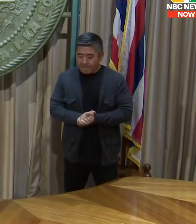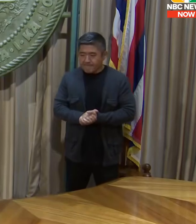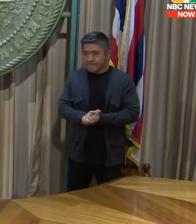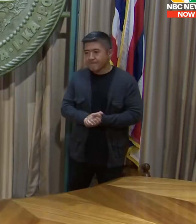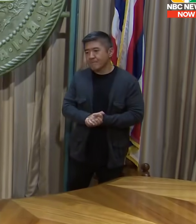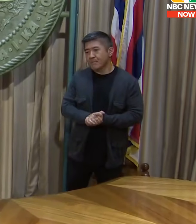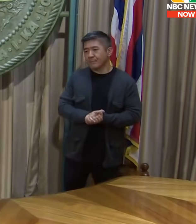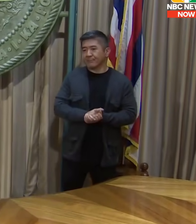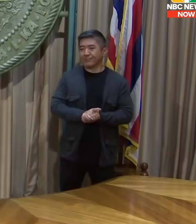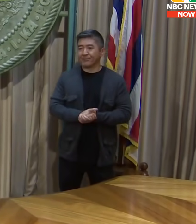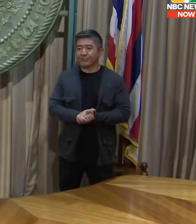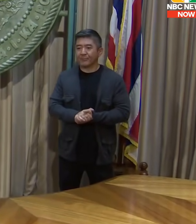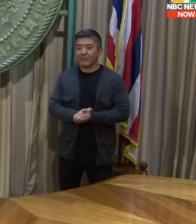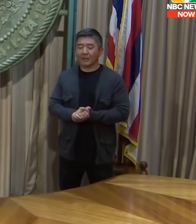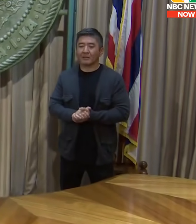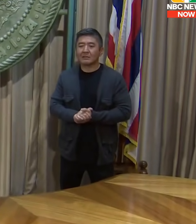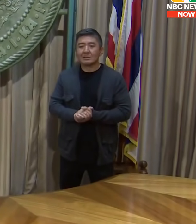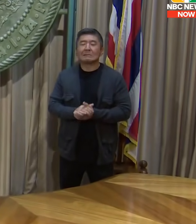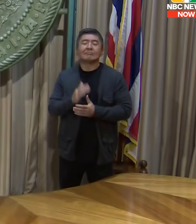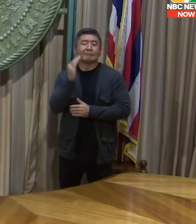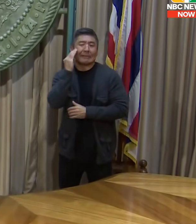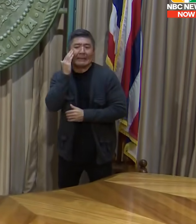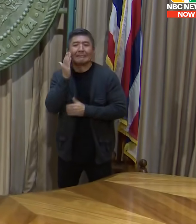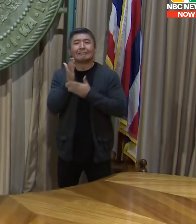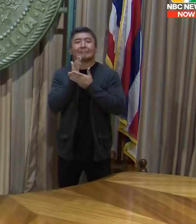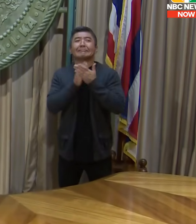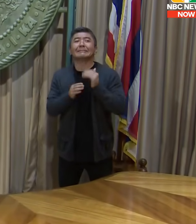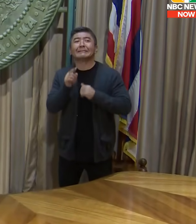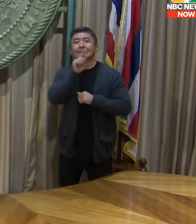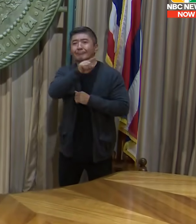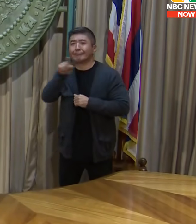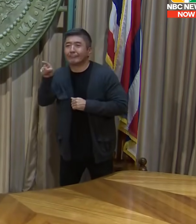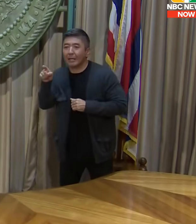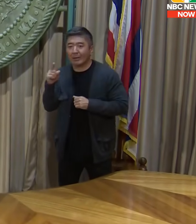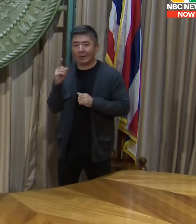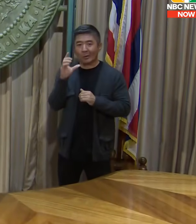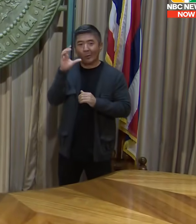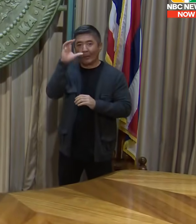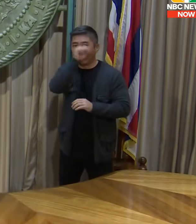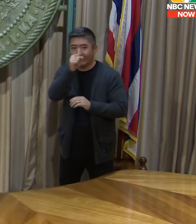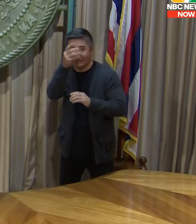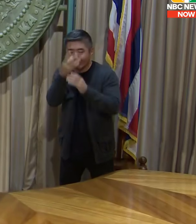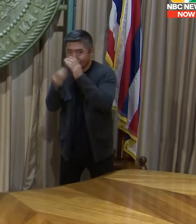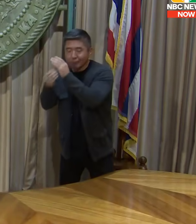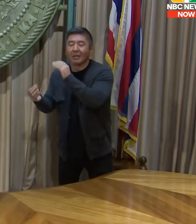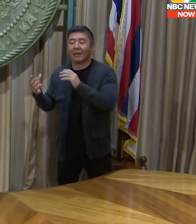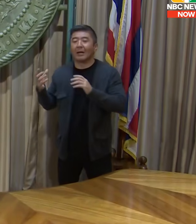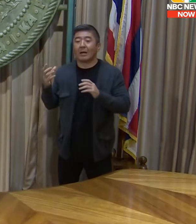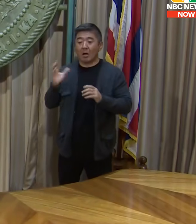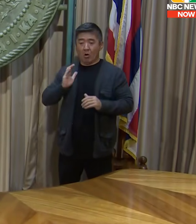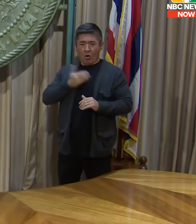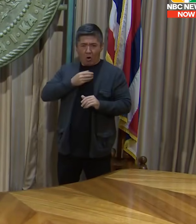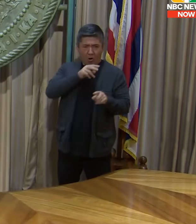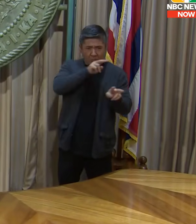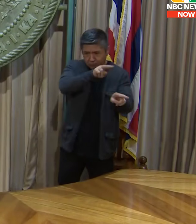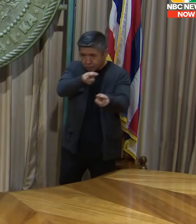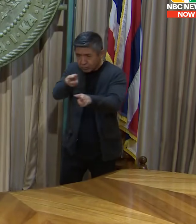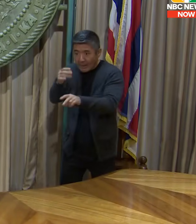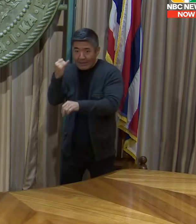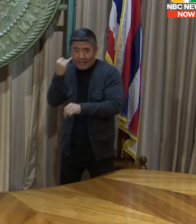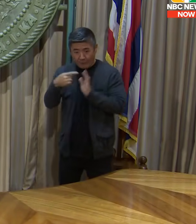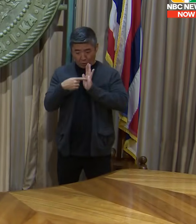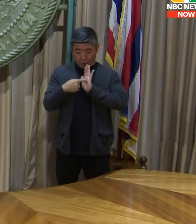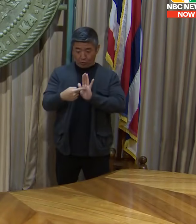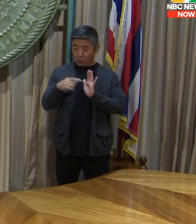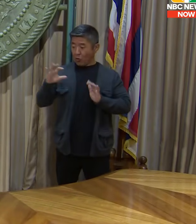I expect there are cases out there, of course, that we're not seeing through our surveillance testing. Our surveillance testing was targeted at those with flu-like symptoms